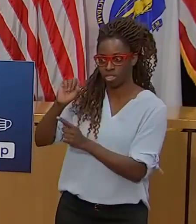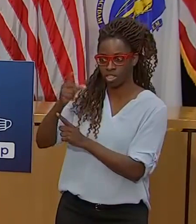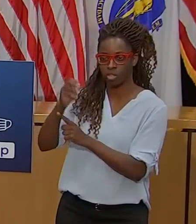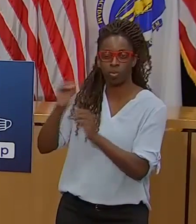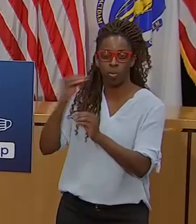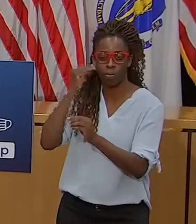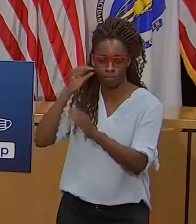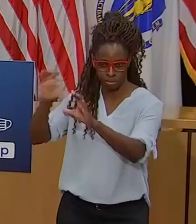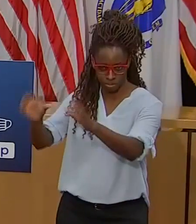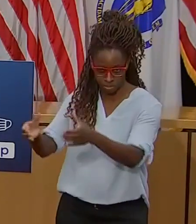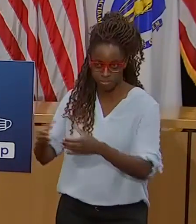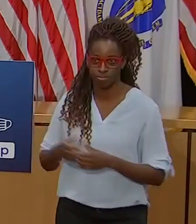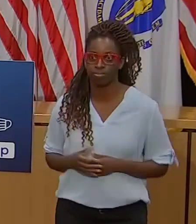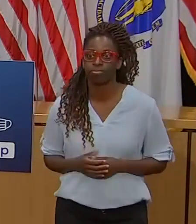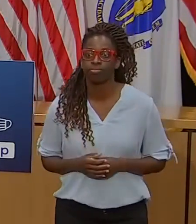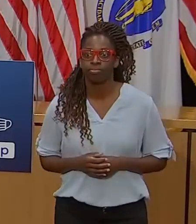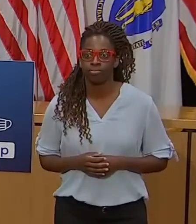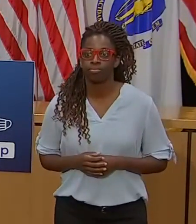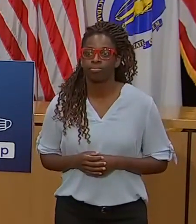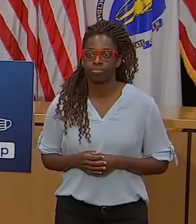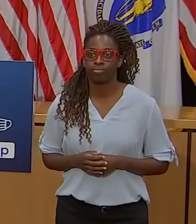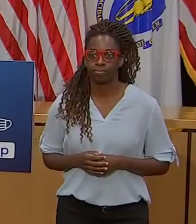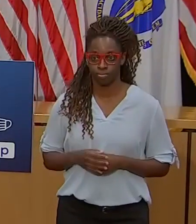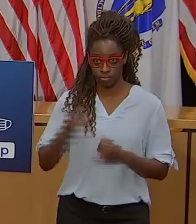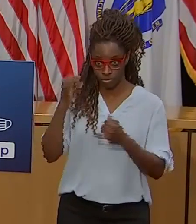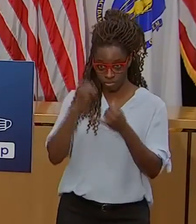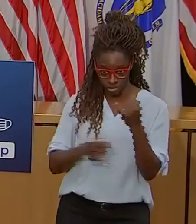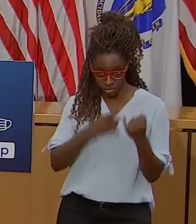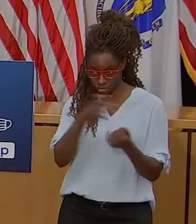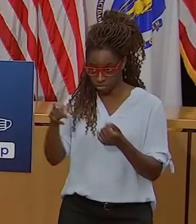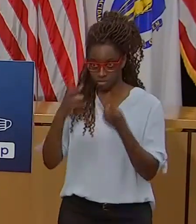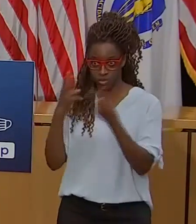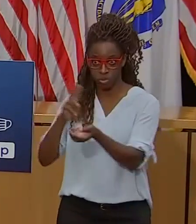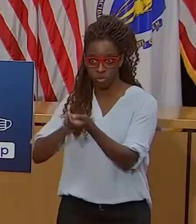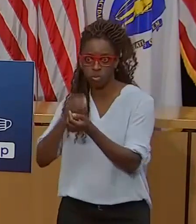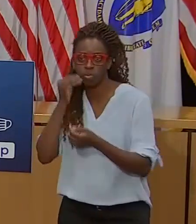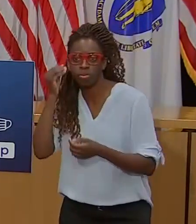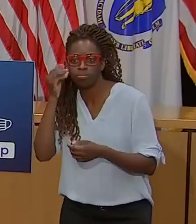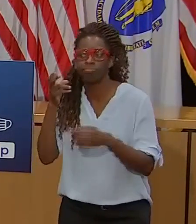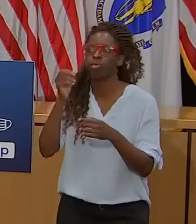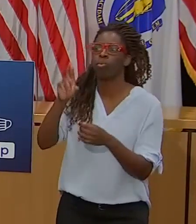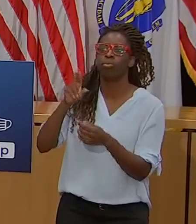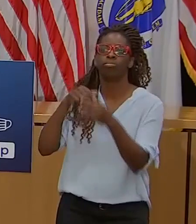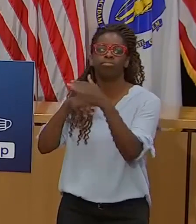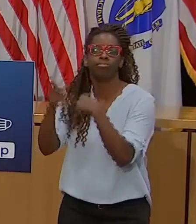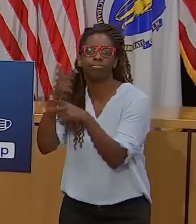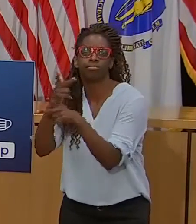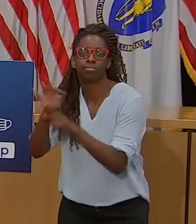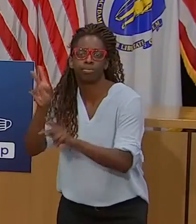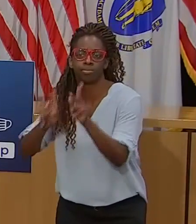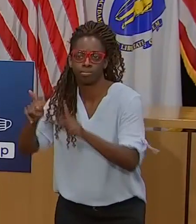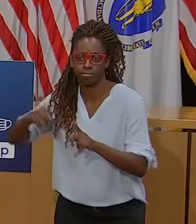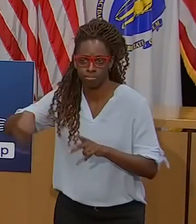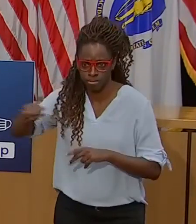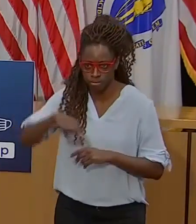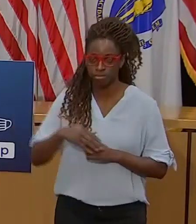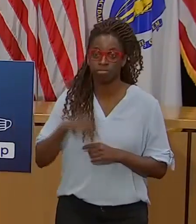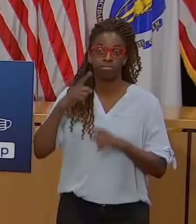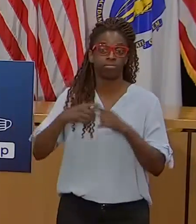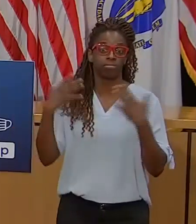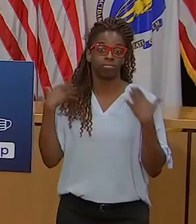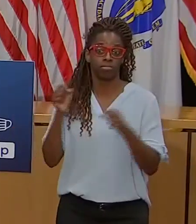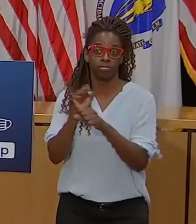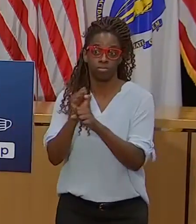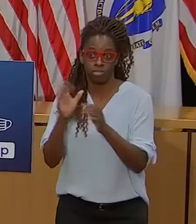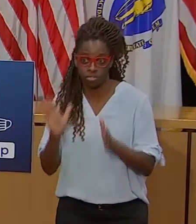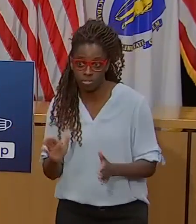available to home-based healthcare workers and healthcare workers doing non-COVID-facing care. And you can learn more about phase one by